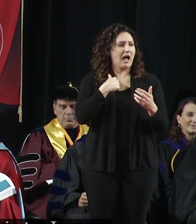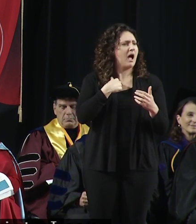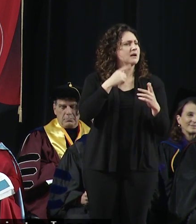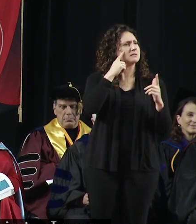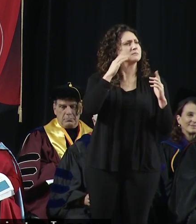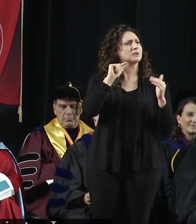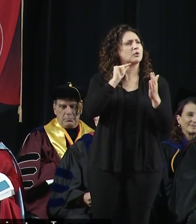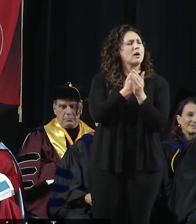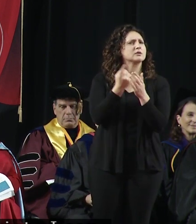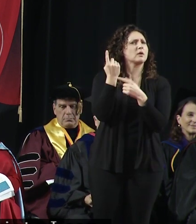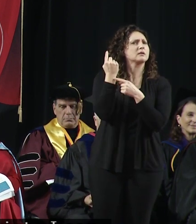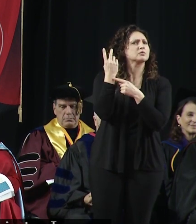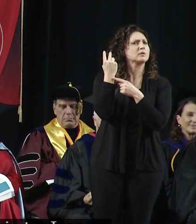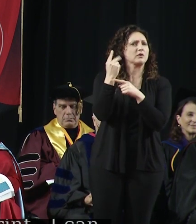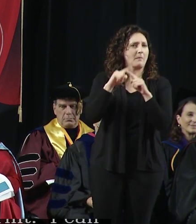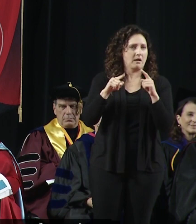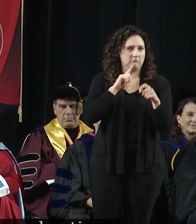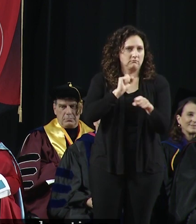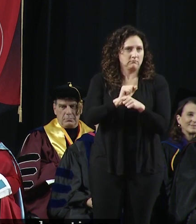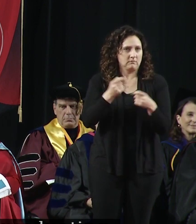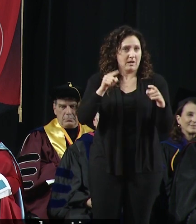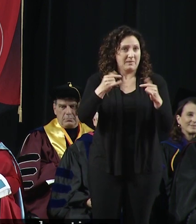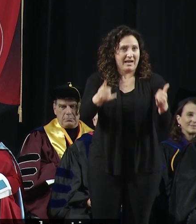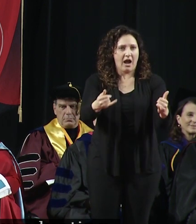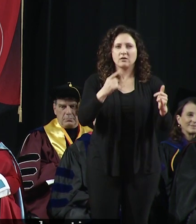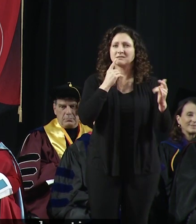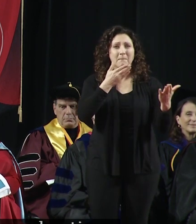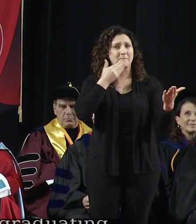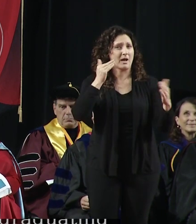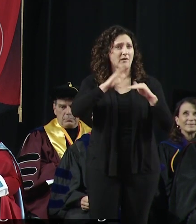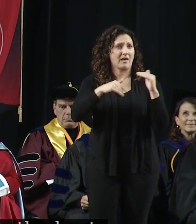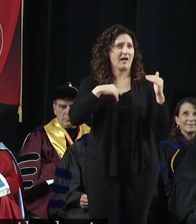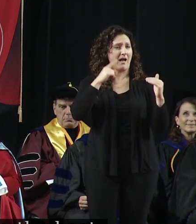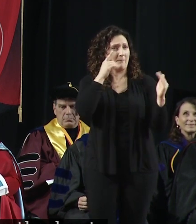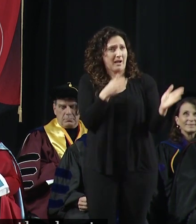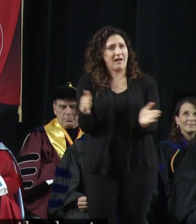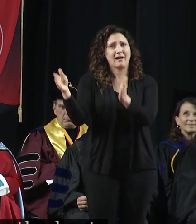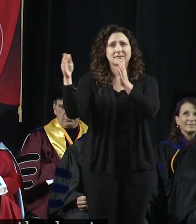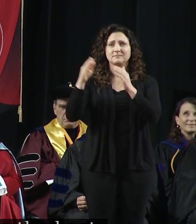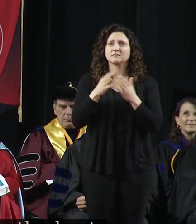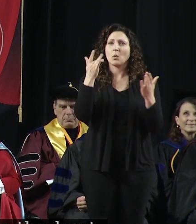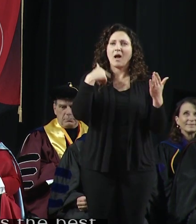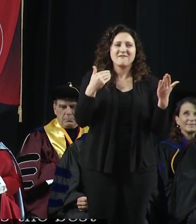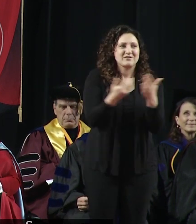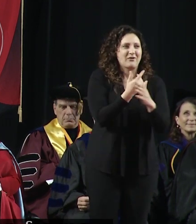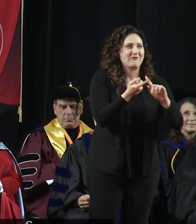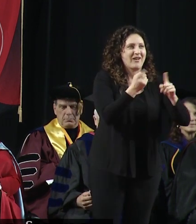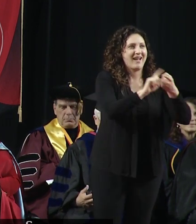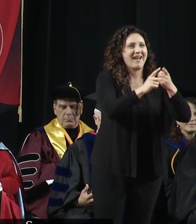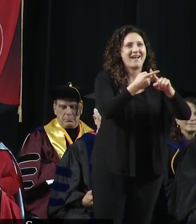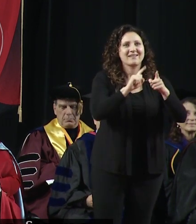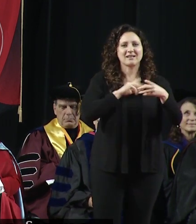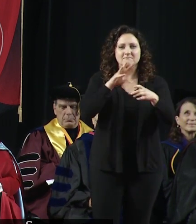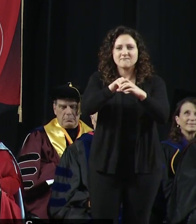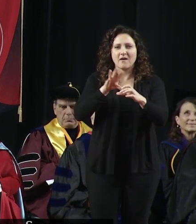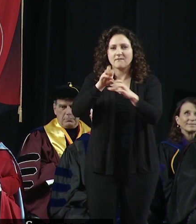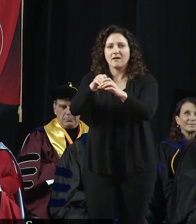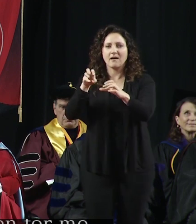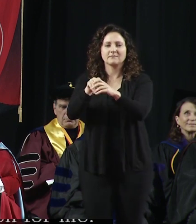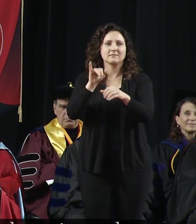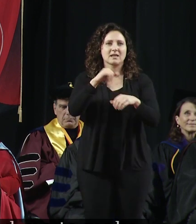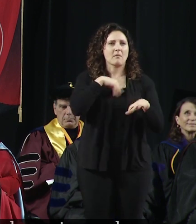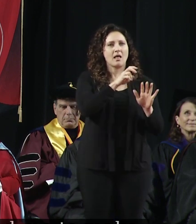have happened for me. This semester has allowed me to make new friends, become more involved, and visit home more